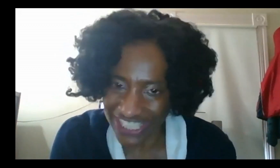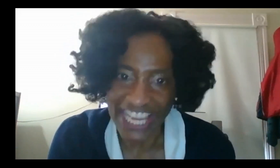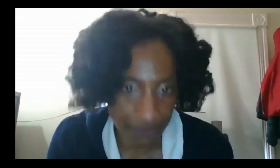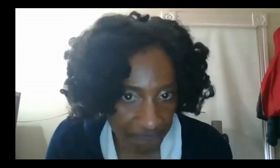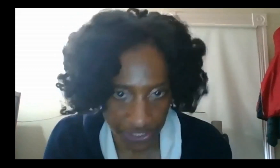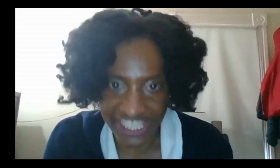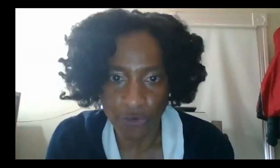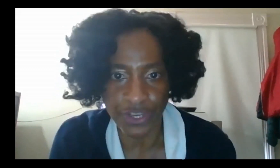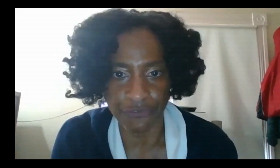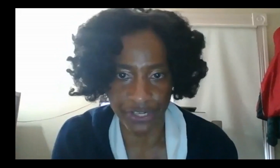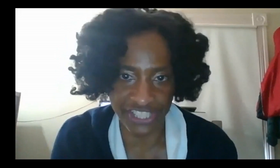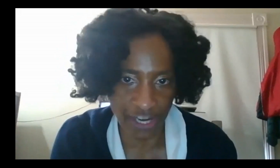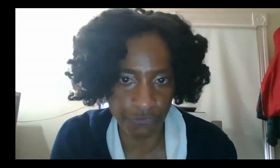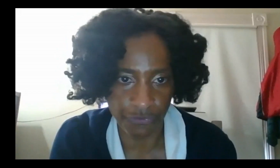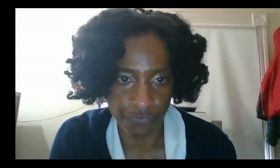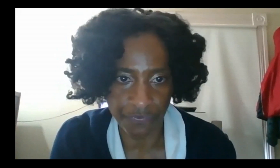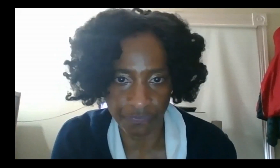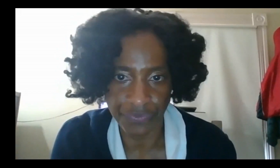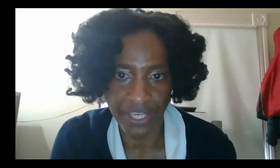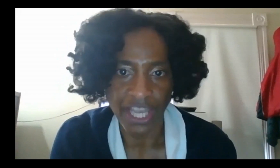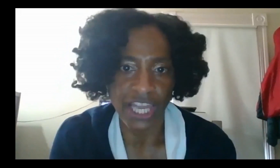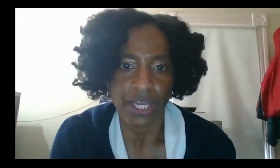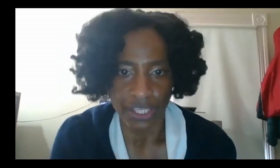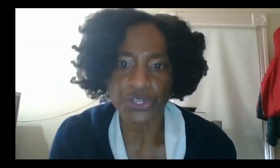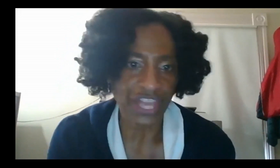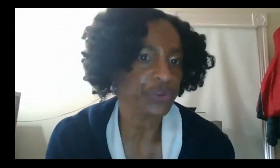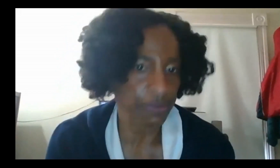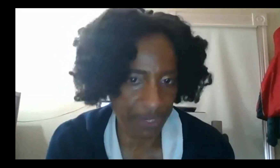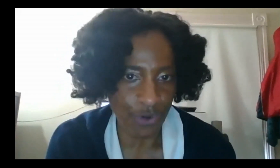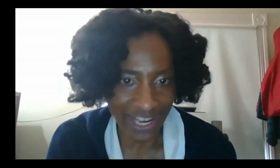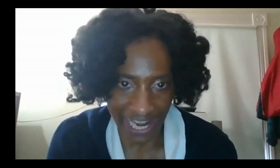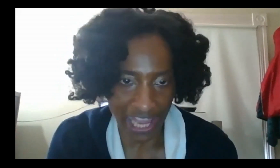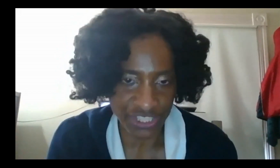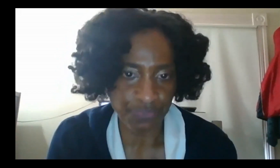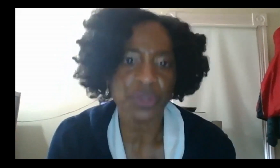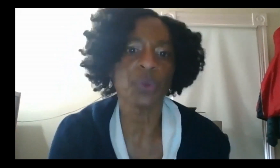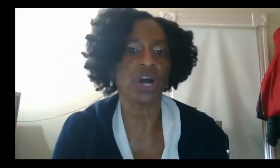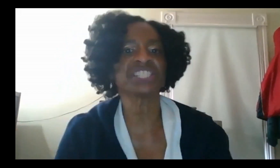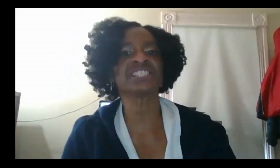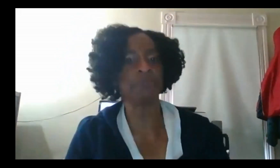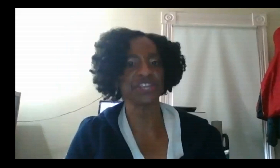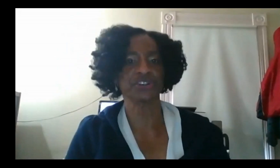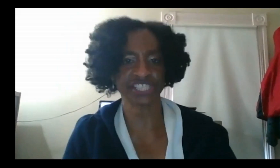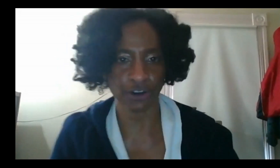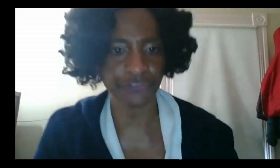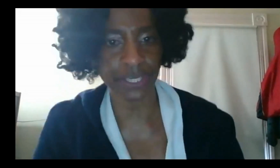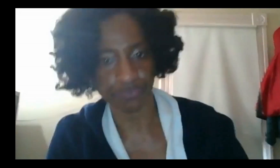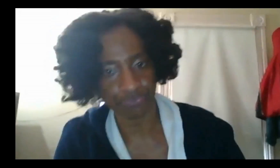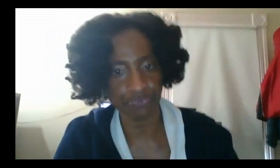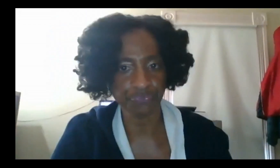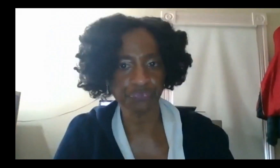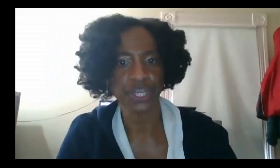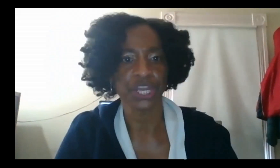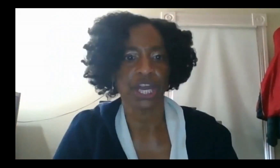asked you to take a selfie of yourself so that you can be recognized. We want to submit your selfie